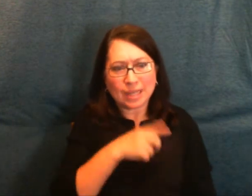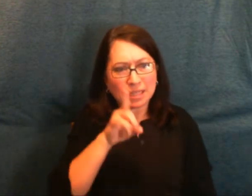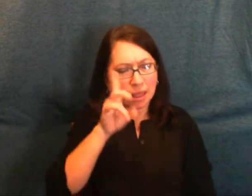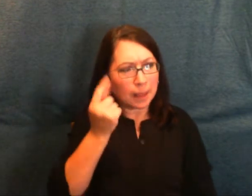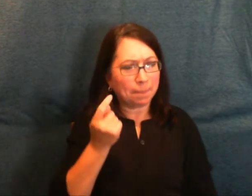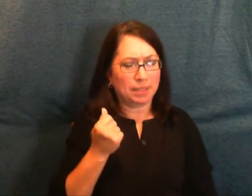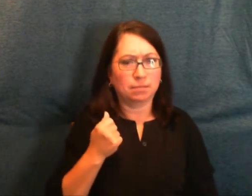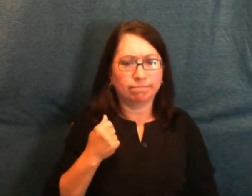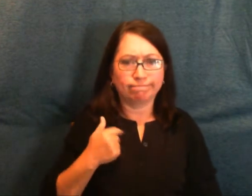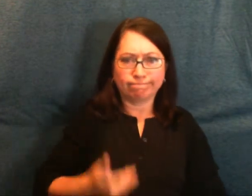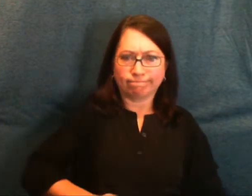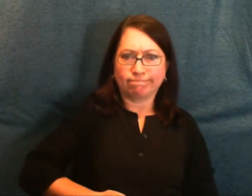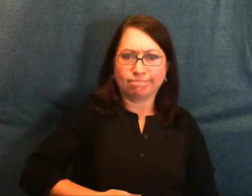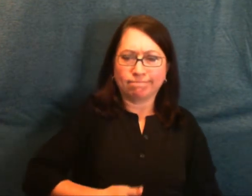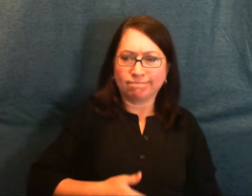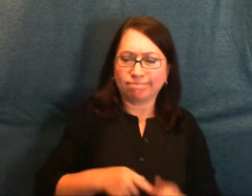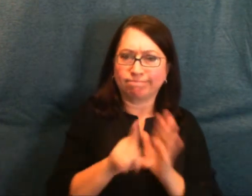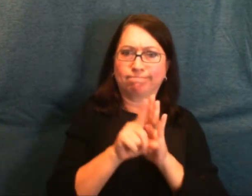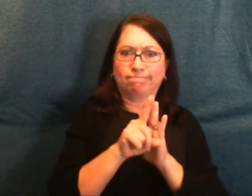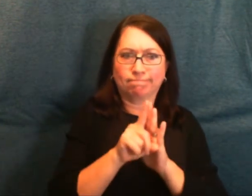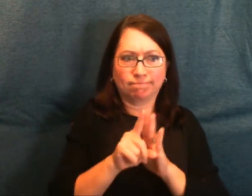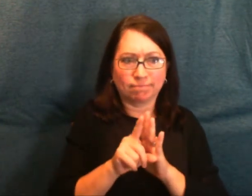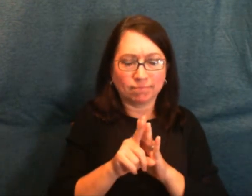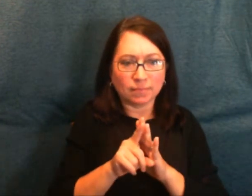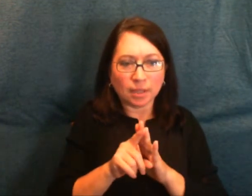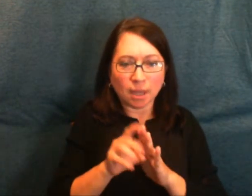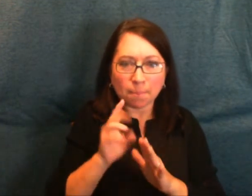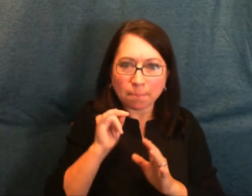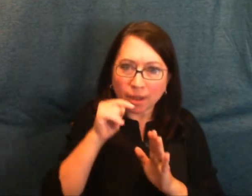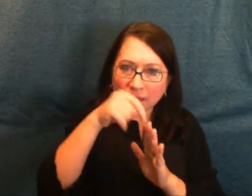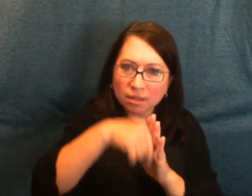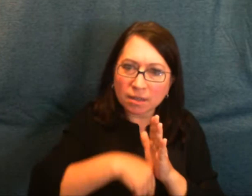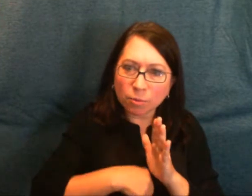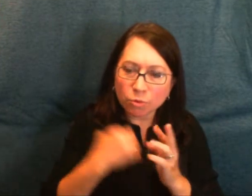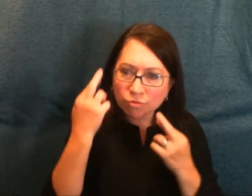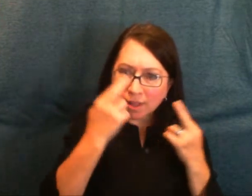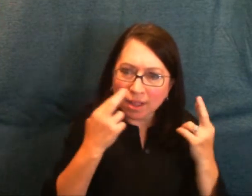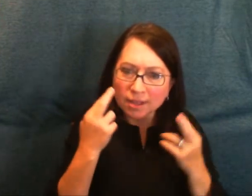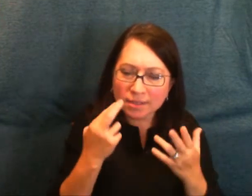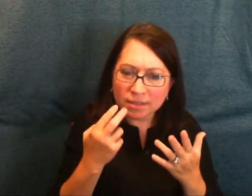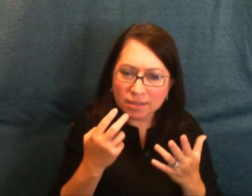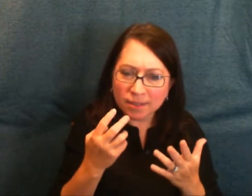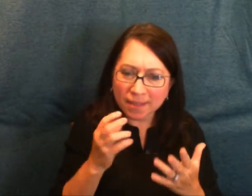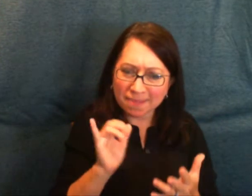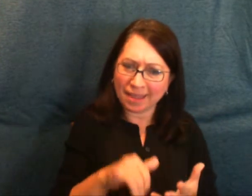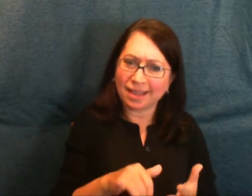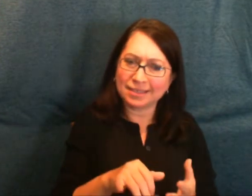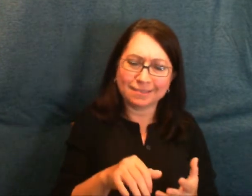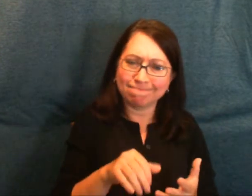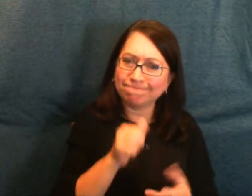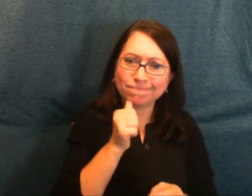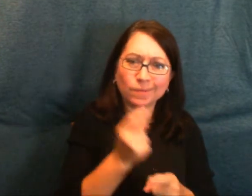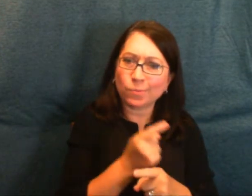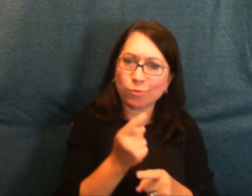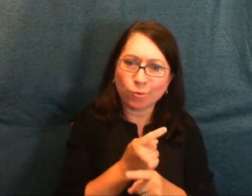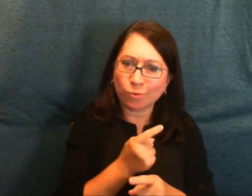beginning, but it just became so much more when we realized how many inappropriate things were targeted, and